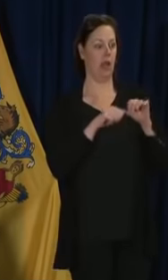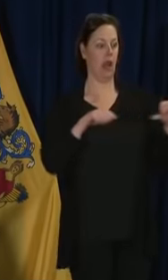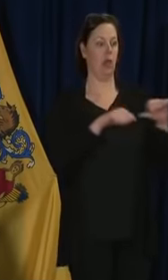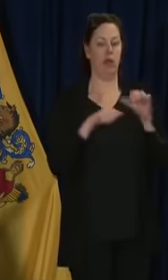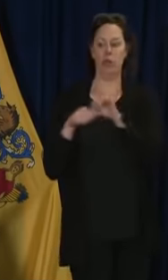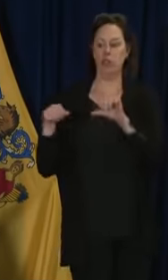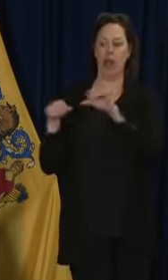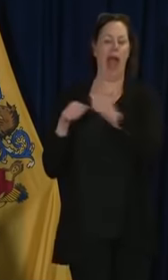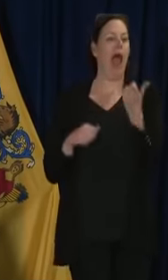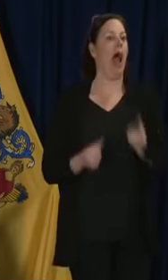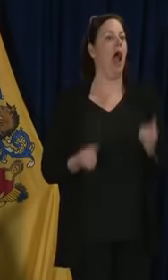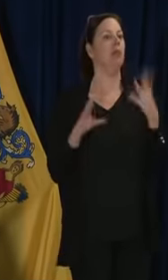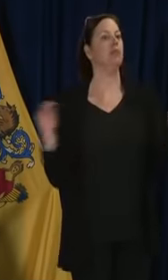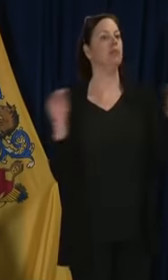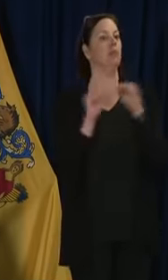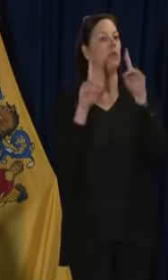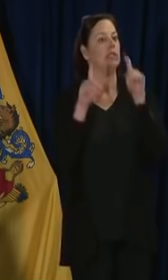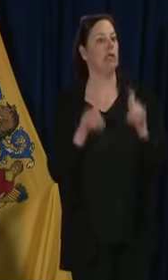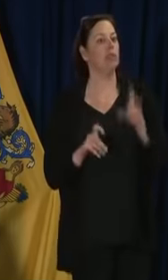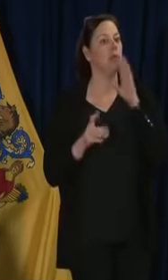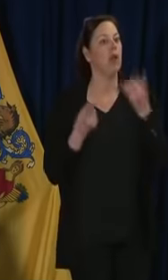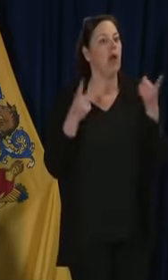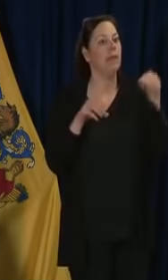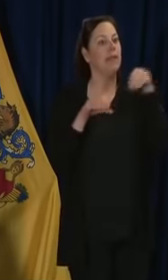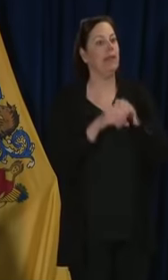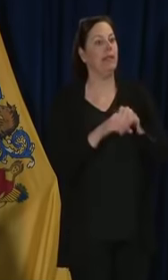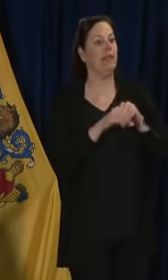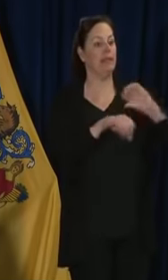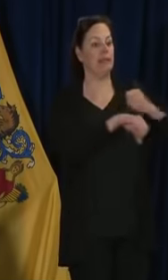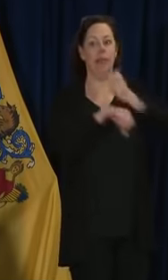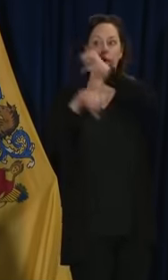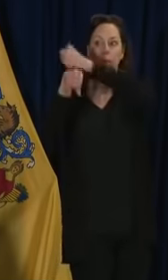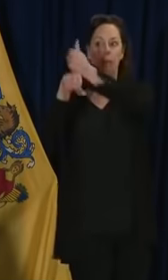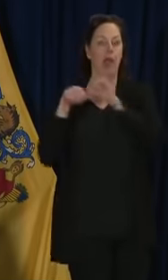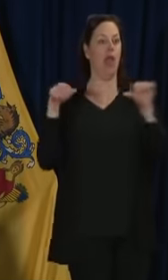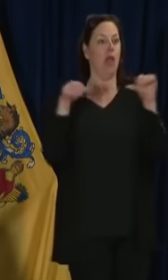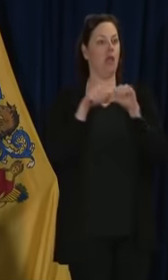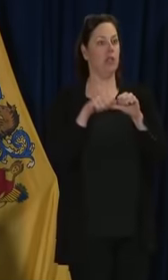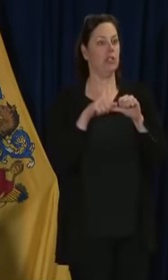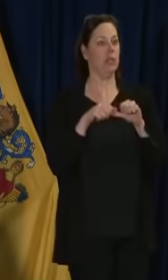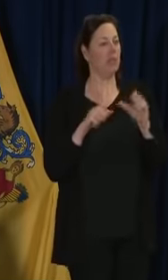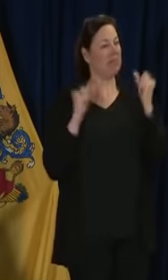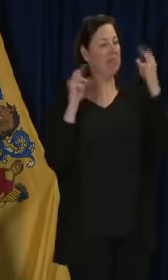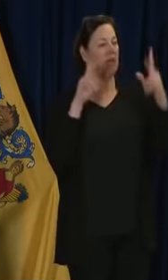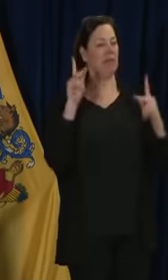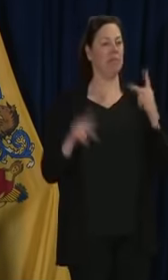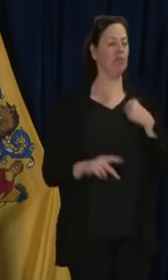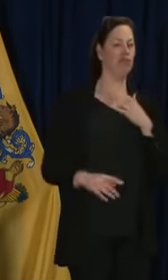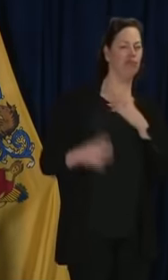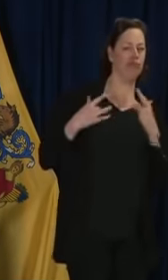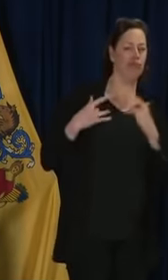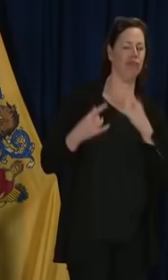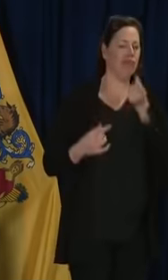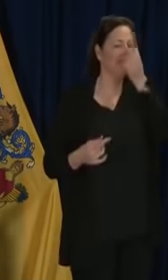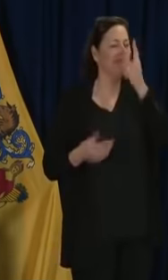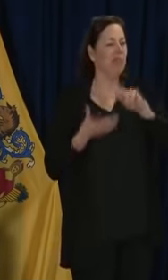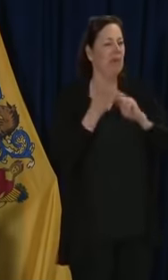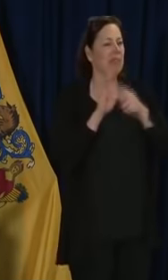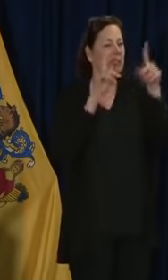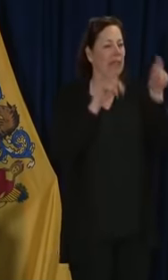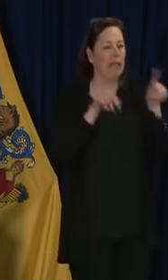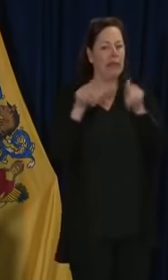much of this is going to be in these two pod situations? There's a lot of people have a lot of concerns about testing. Yep. Let me give you a couple of general